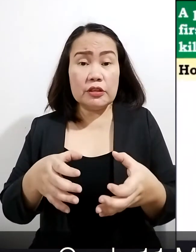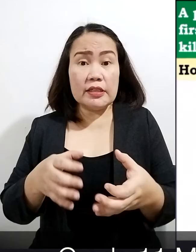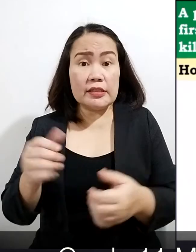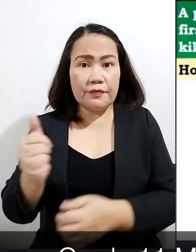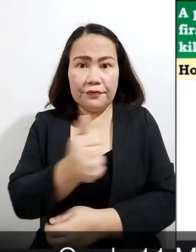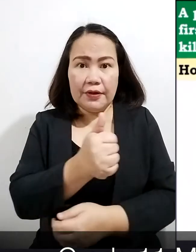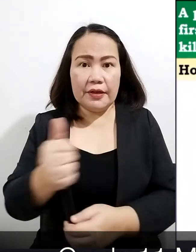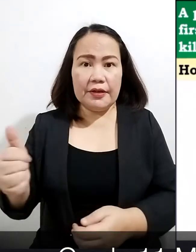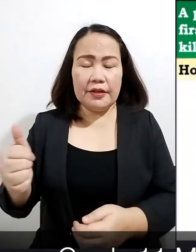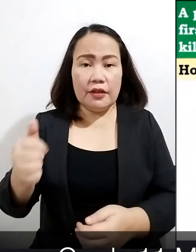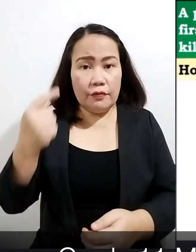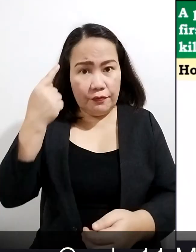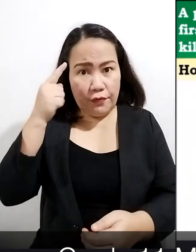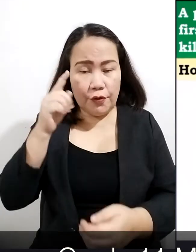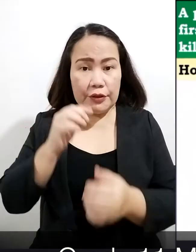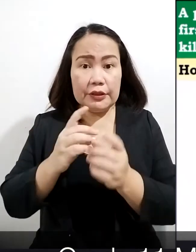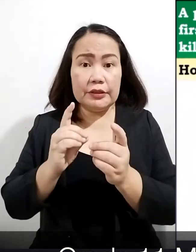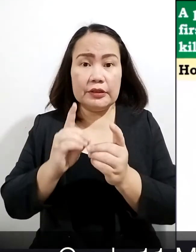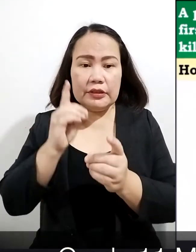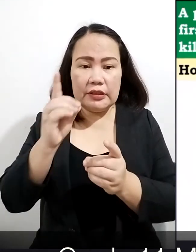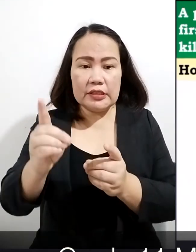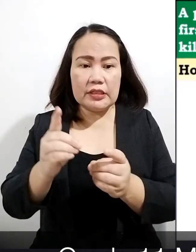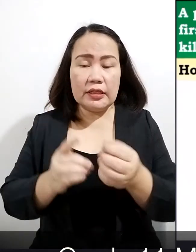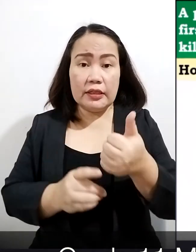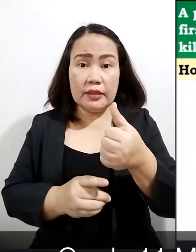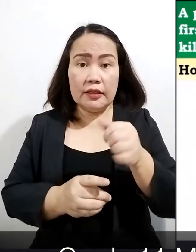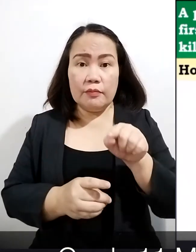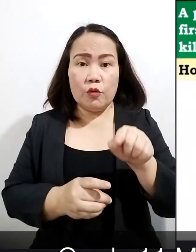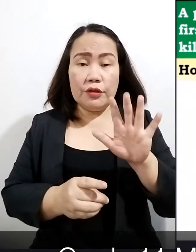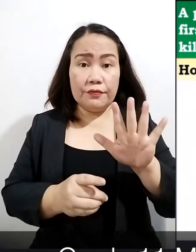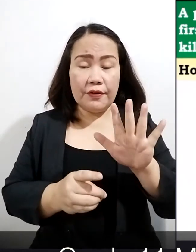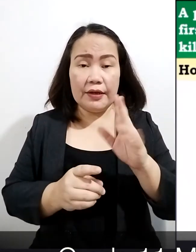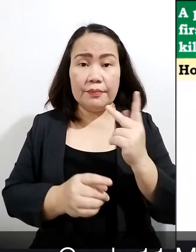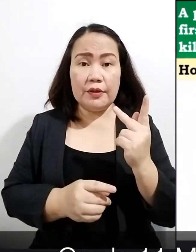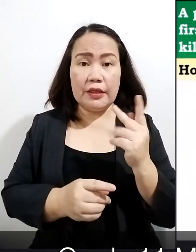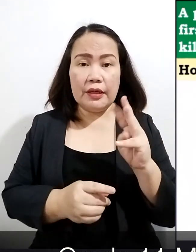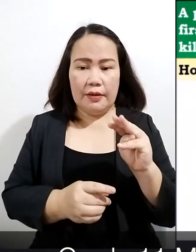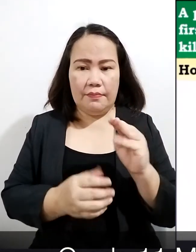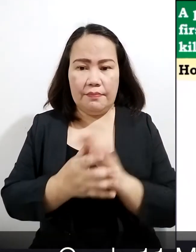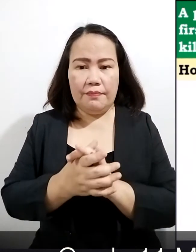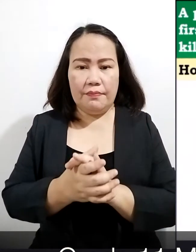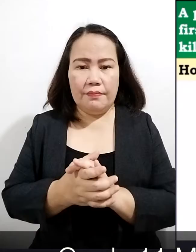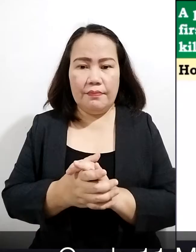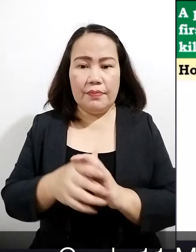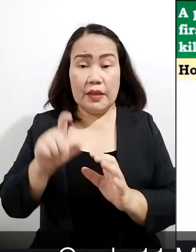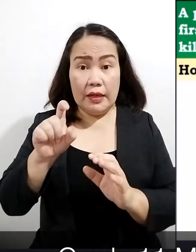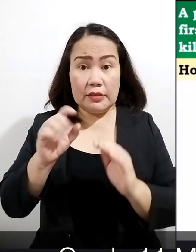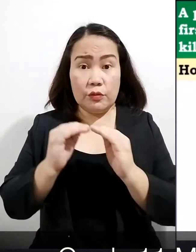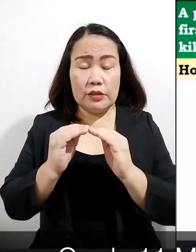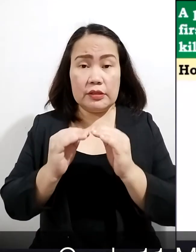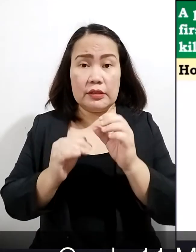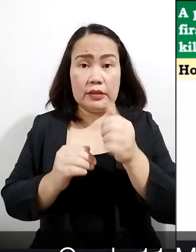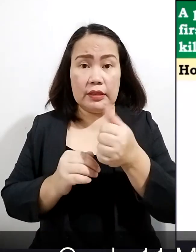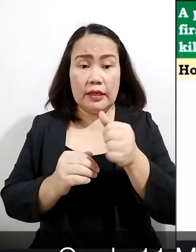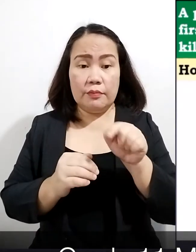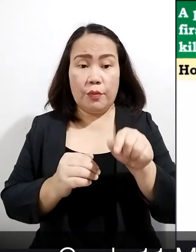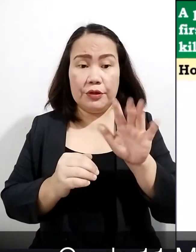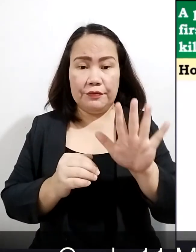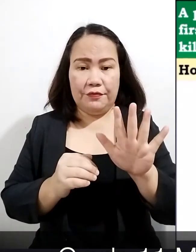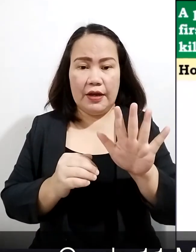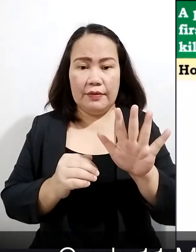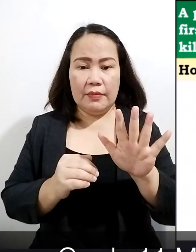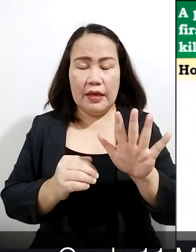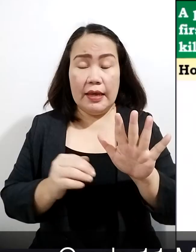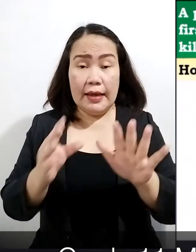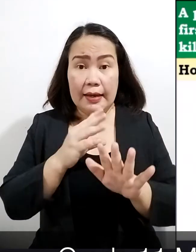How much is the proposed fare for distance of 10.5 kilometers? X equals 10.5